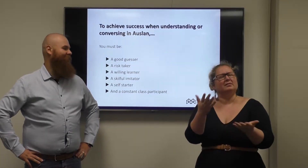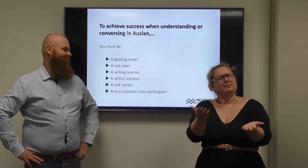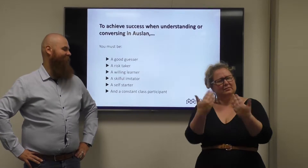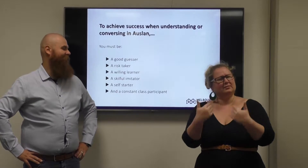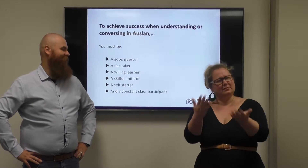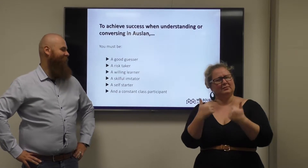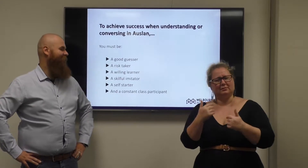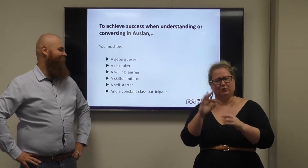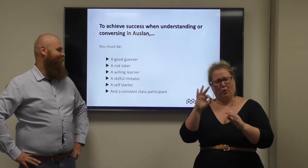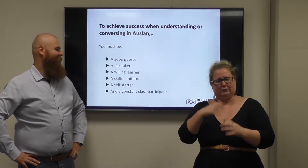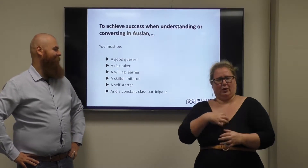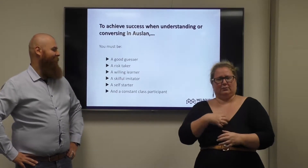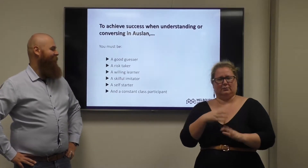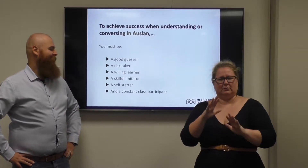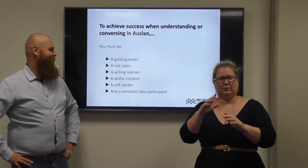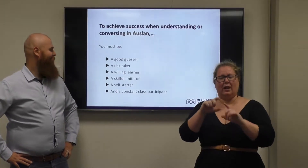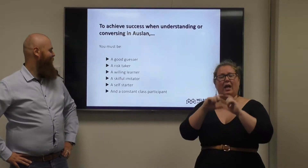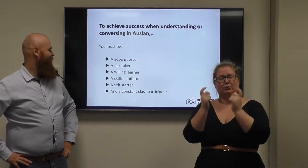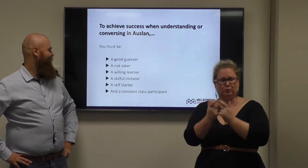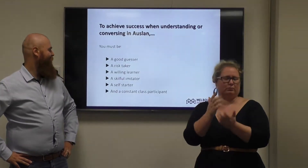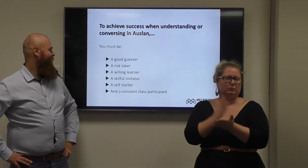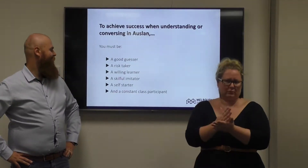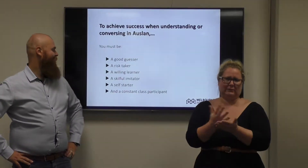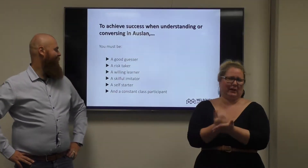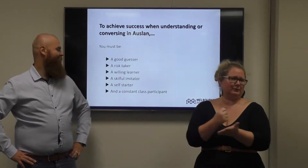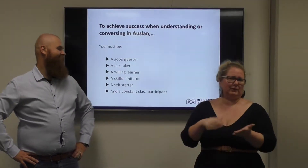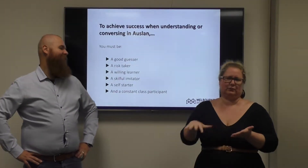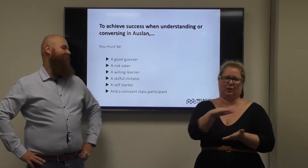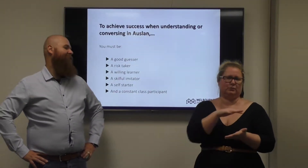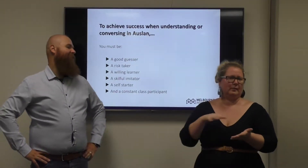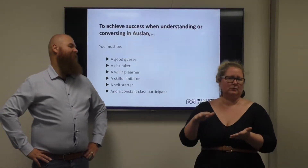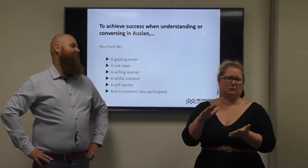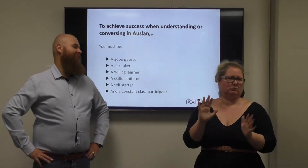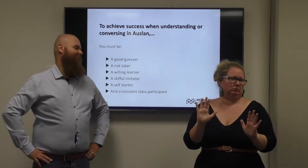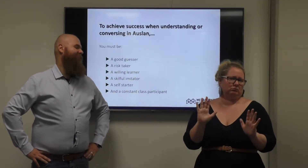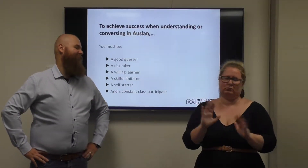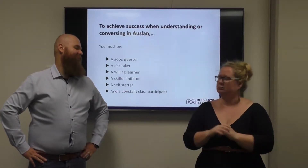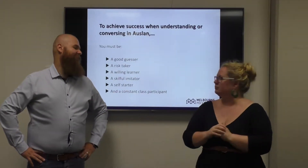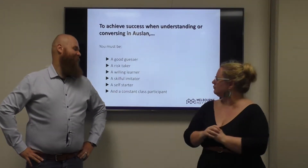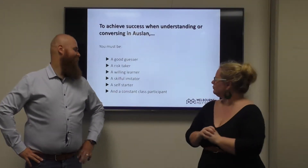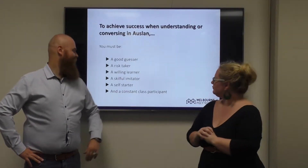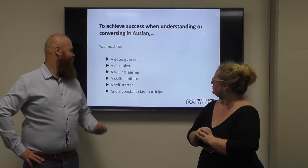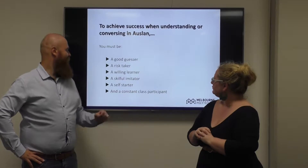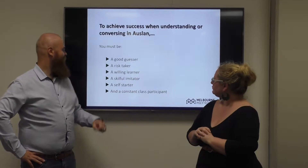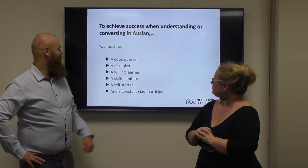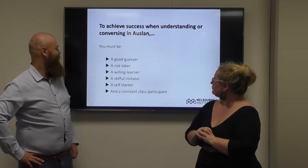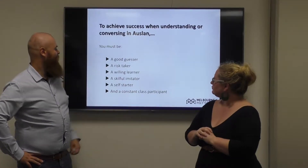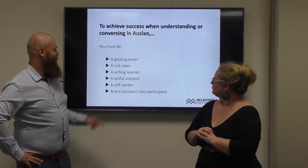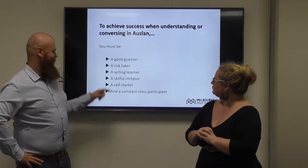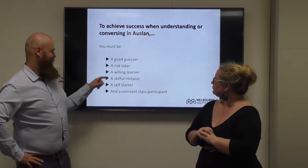that one area. Don't be scared to be expressive in class. It's a safe space.